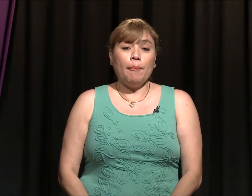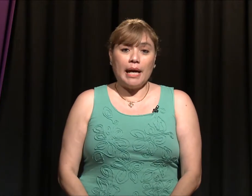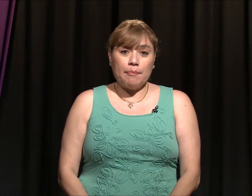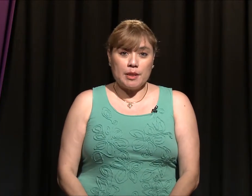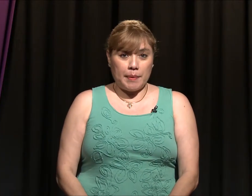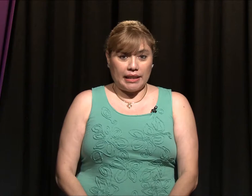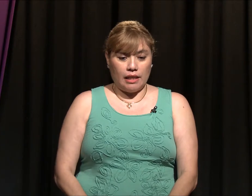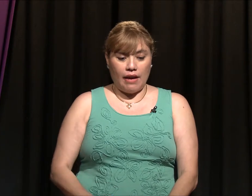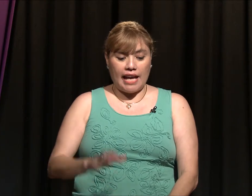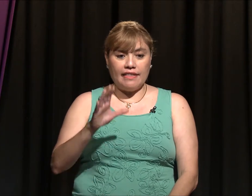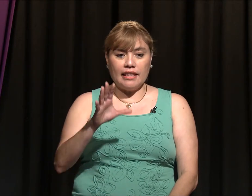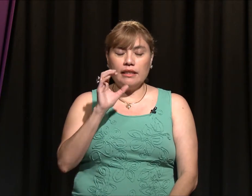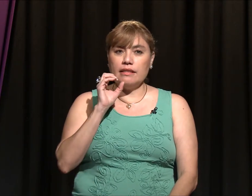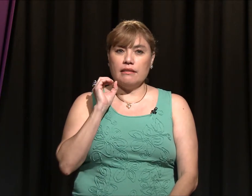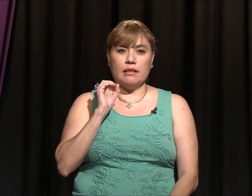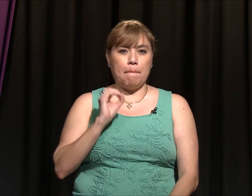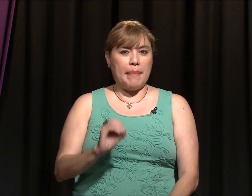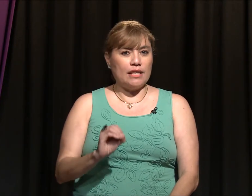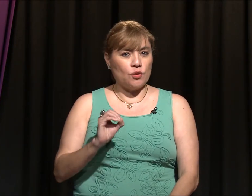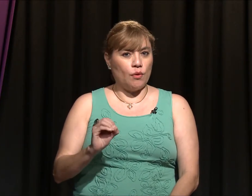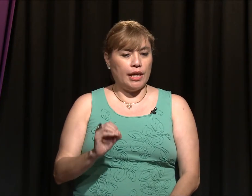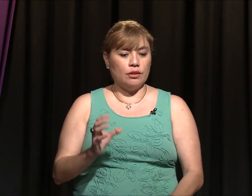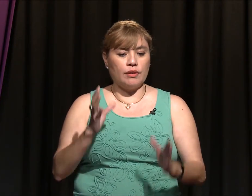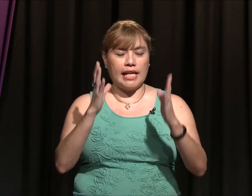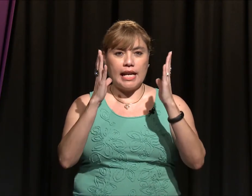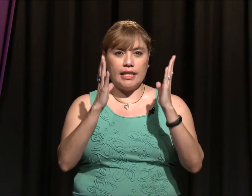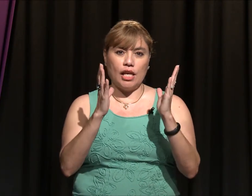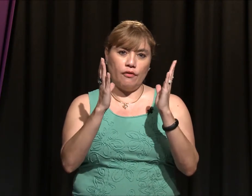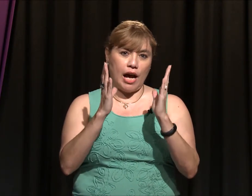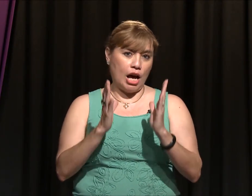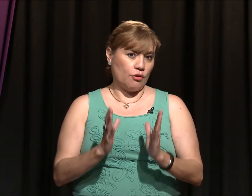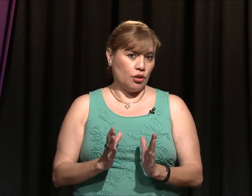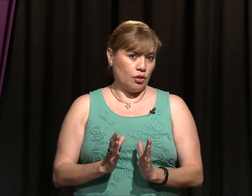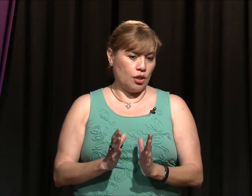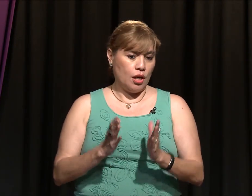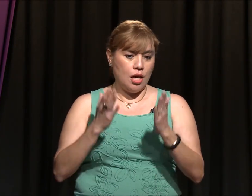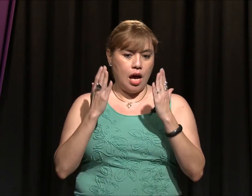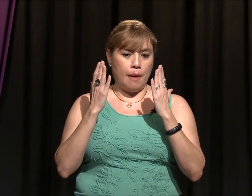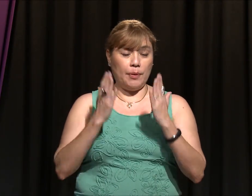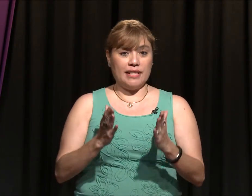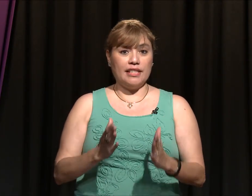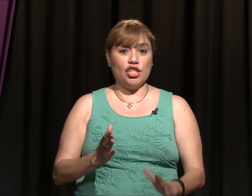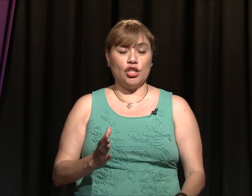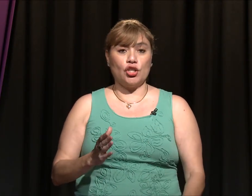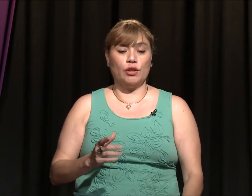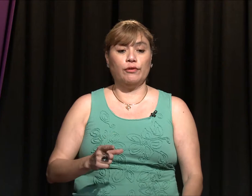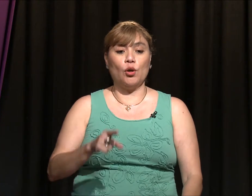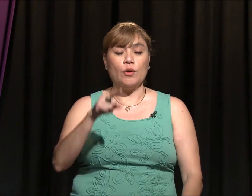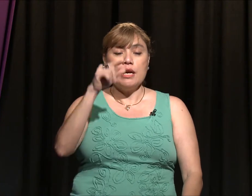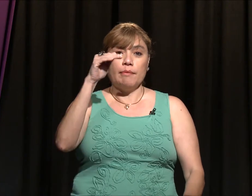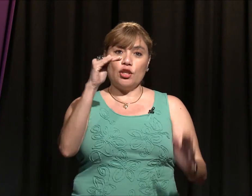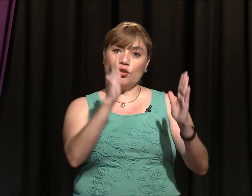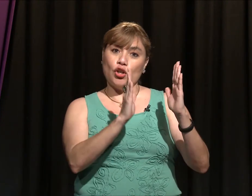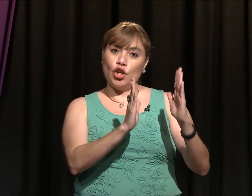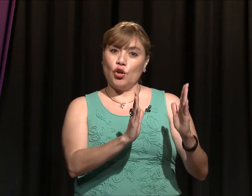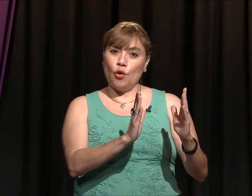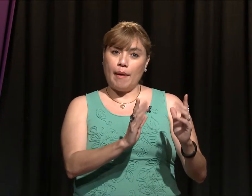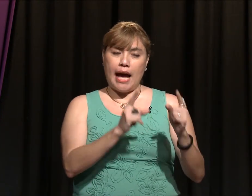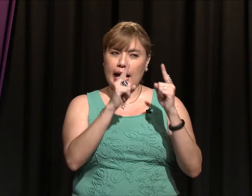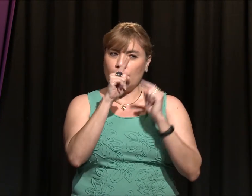my perspective, I think that this is the best way to get an example. idea of how your presentation is going to flow. Because you're going to go back and